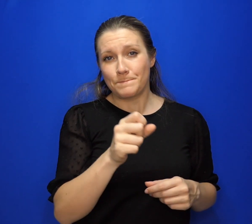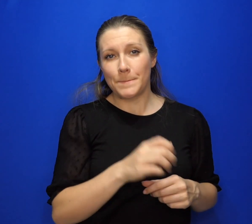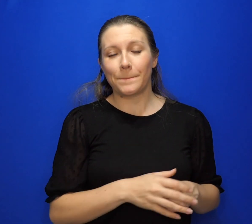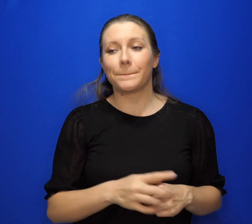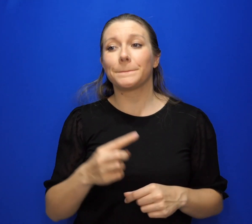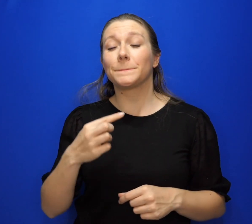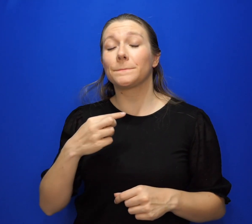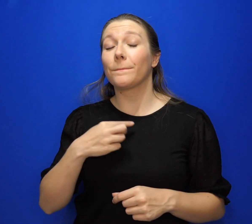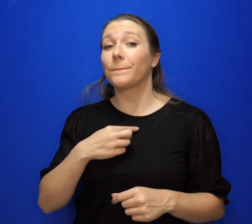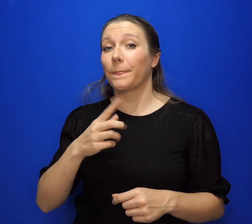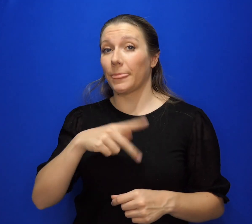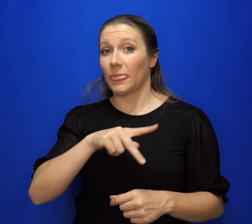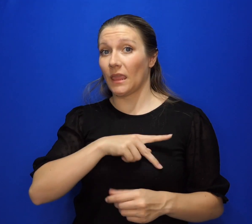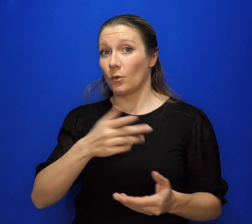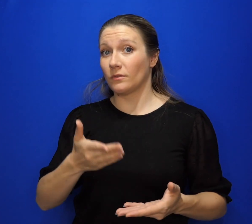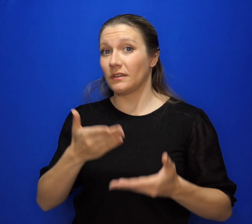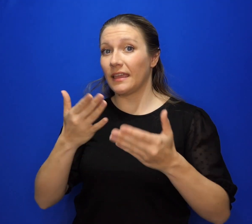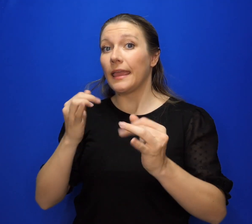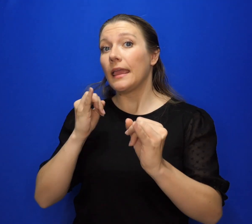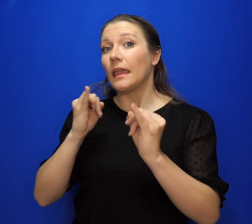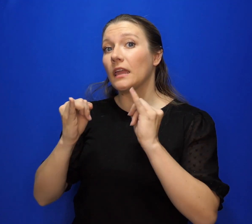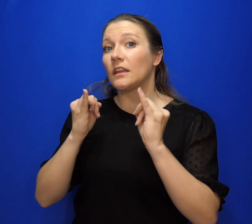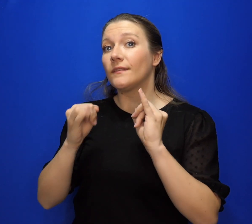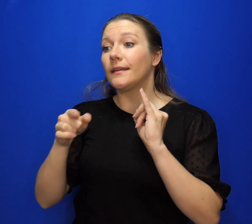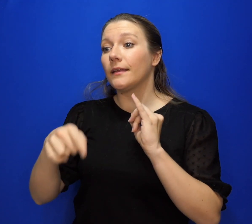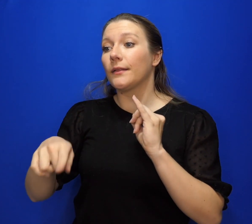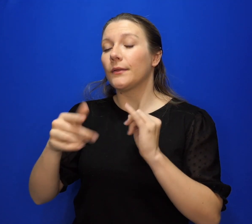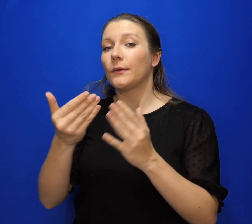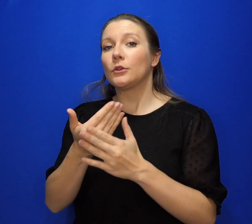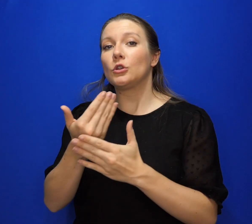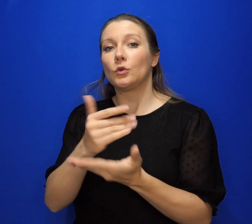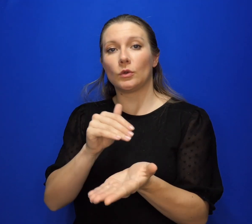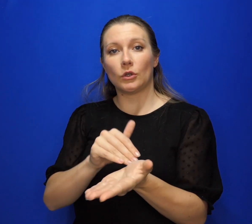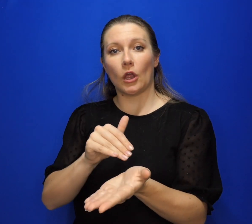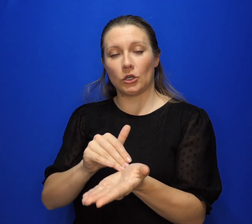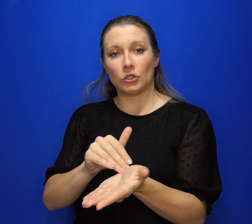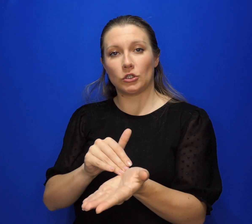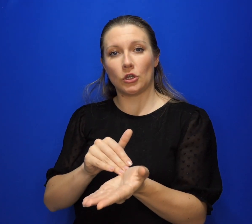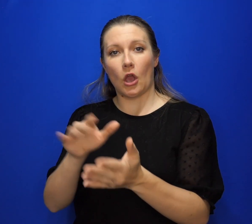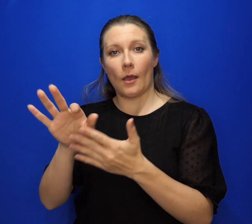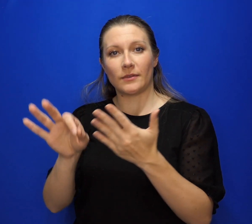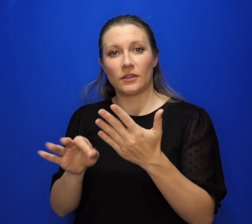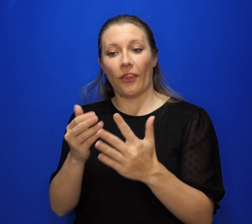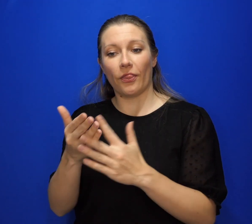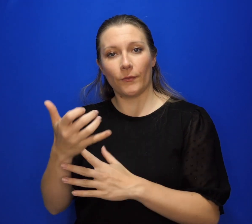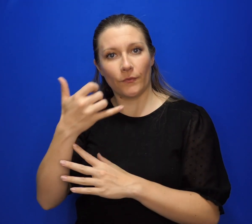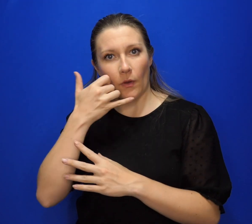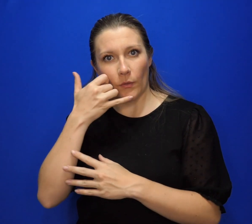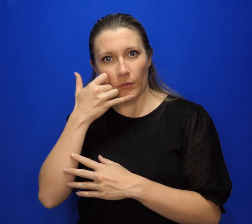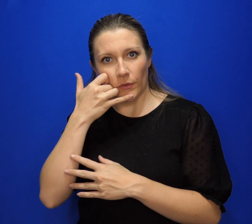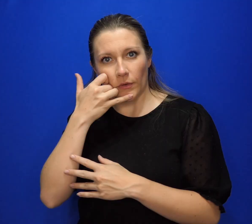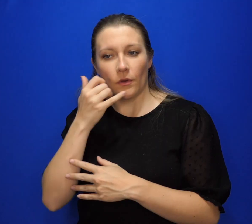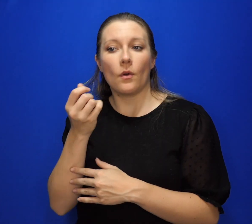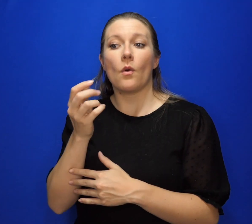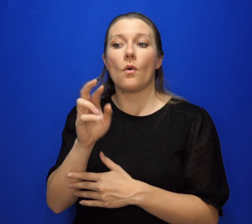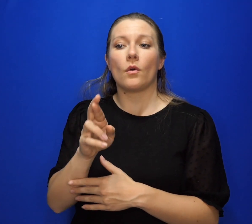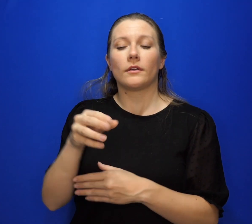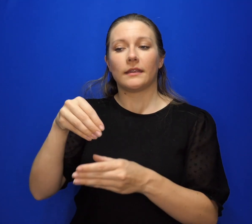candidates by phone or in person, if they will, before you switch. Yes. Because I've